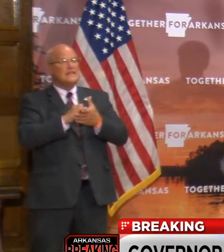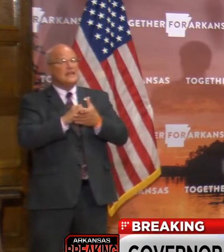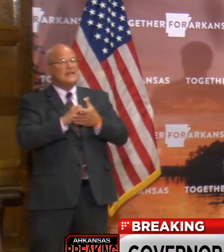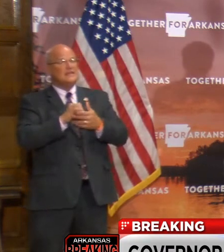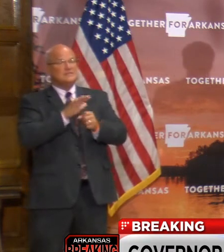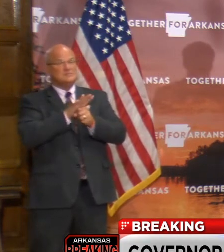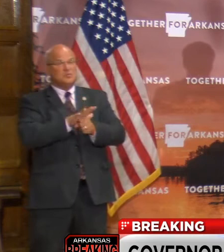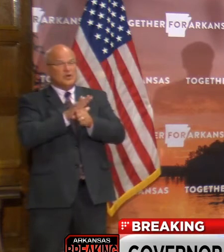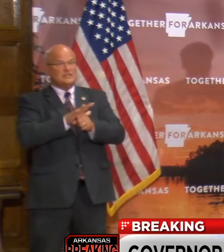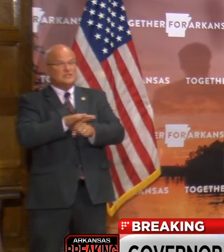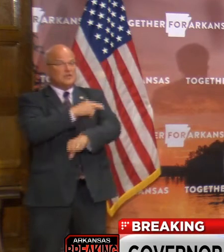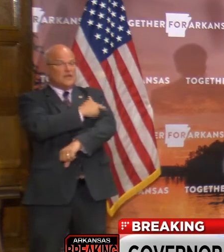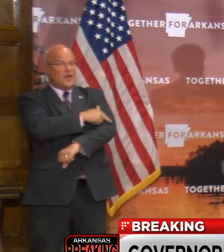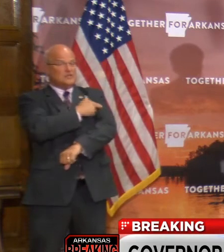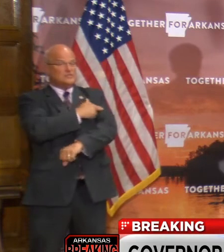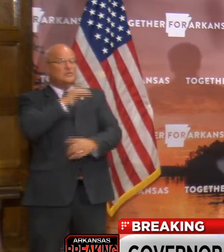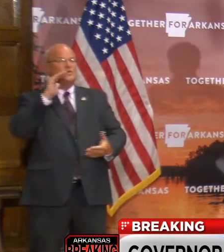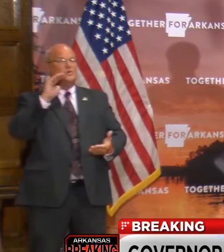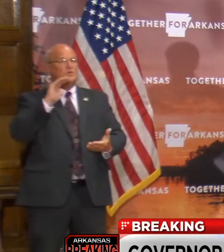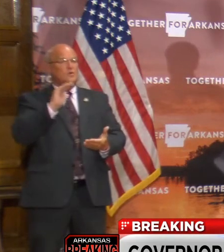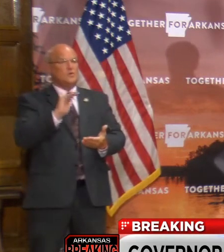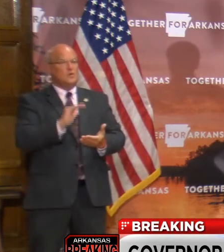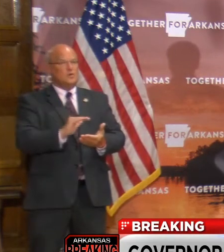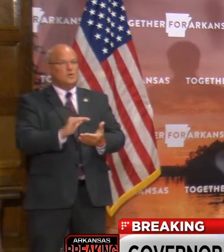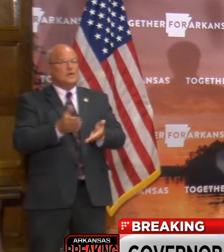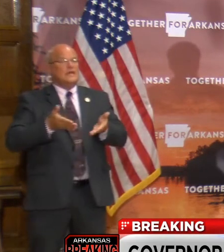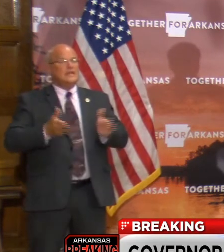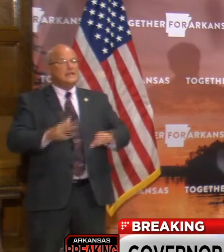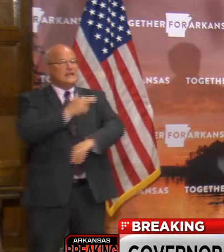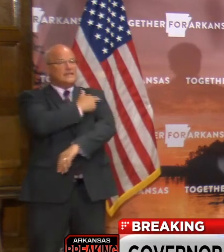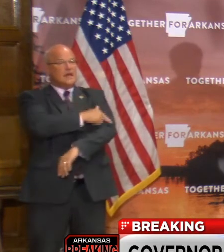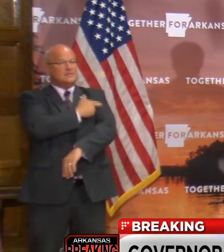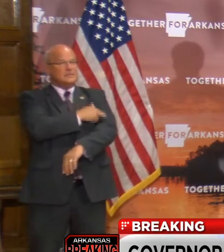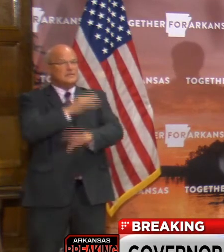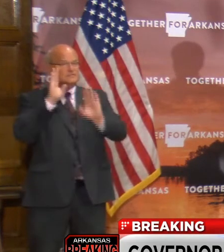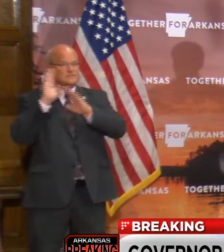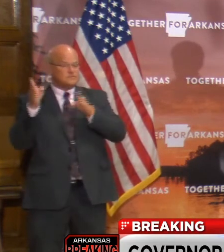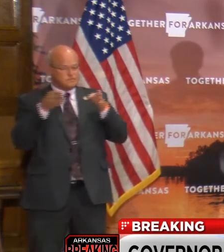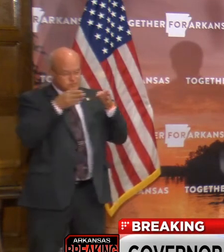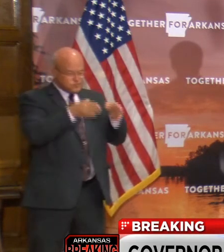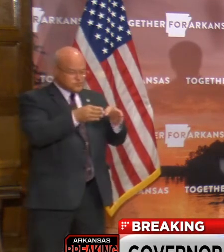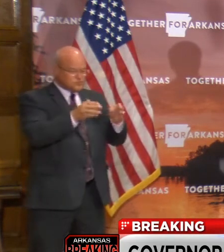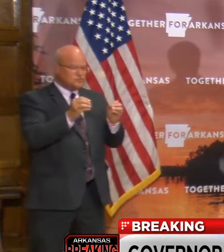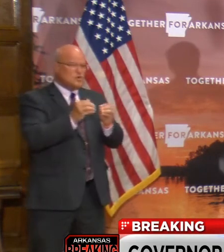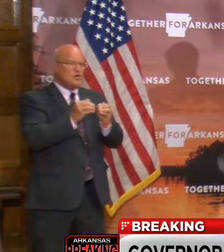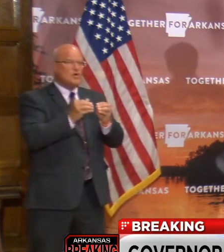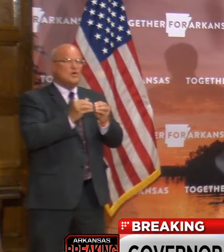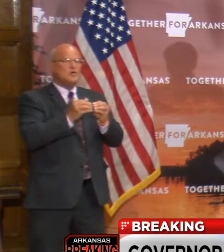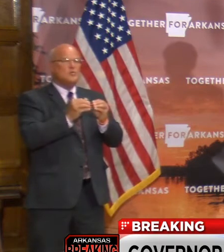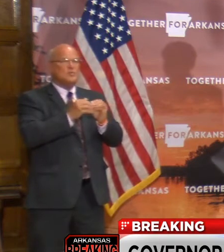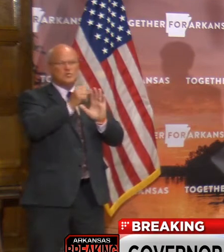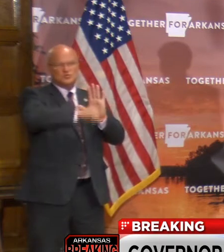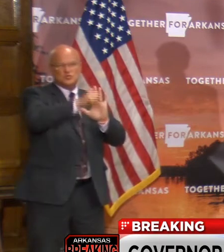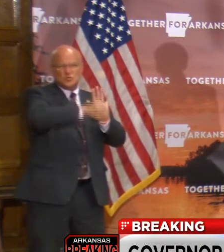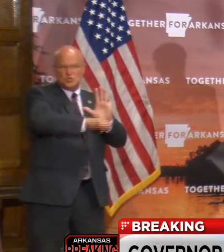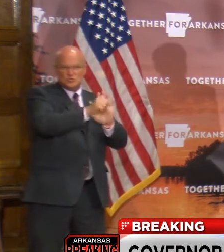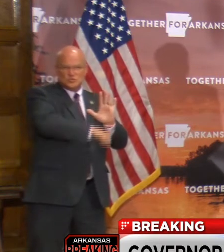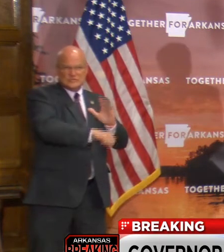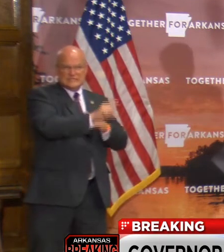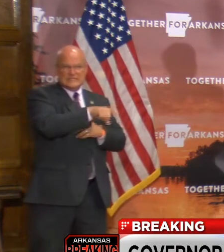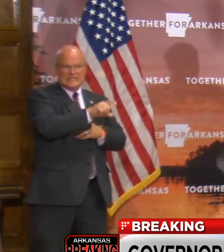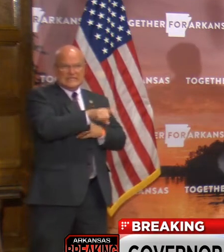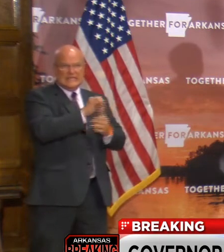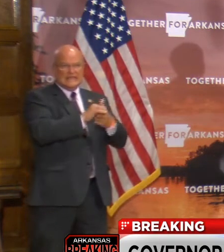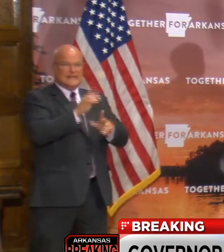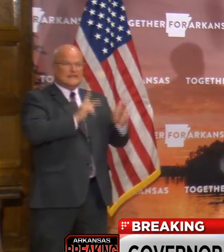pressure on our hospitals. It allows them to concentrate on other surgeries and needs that